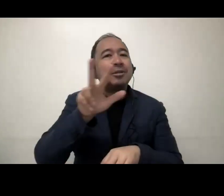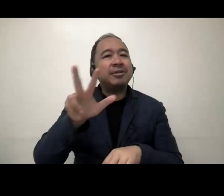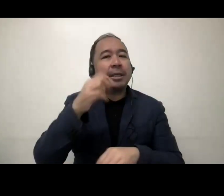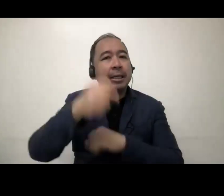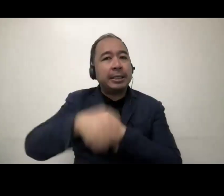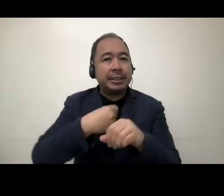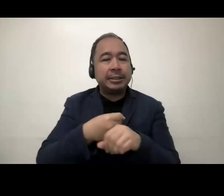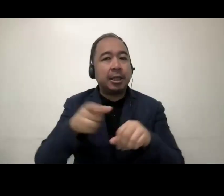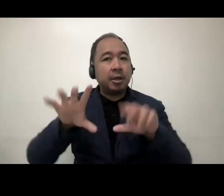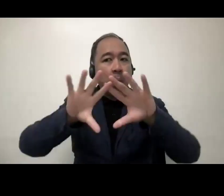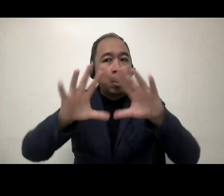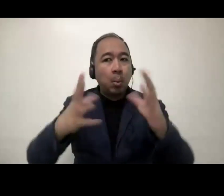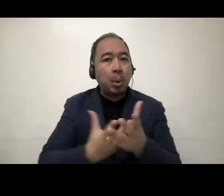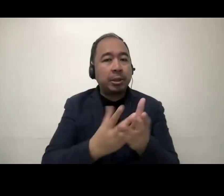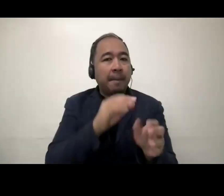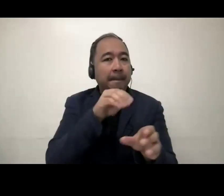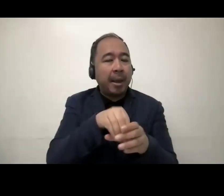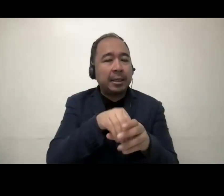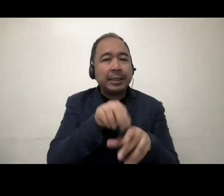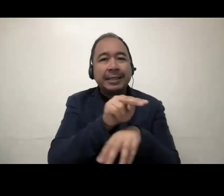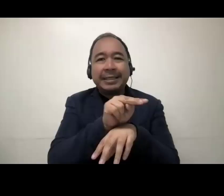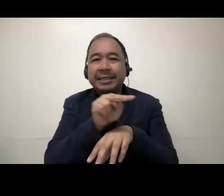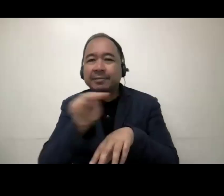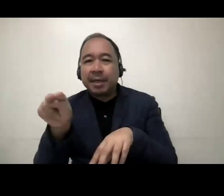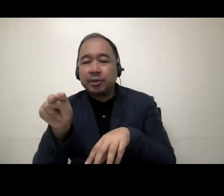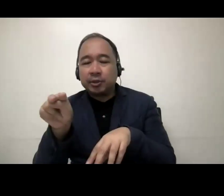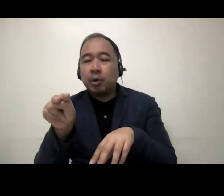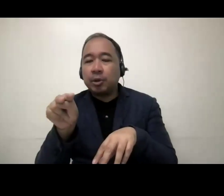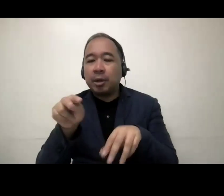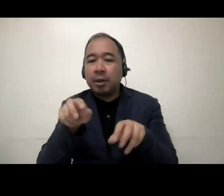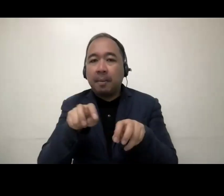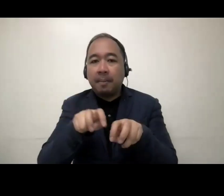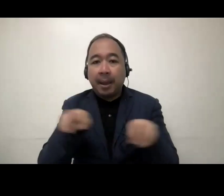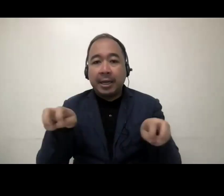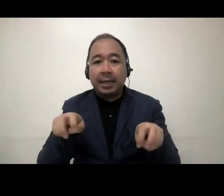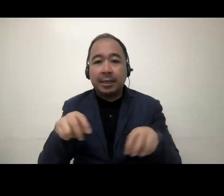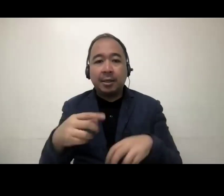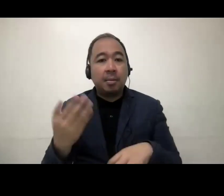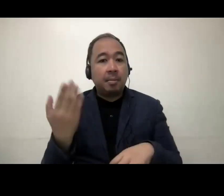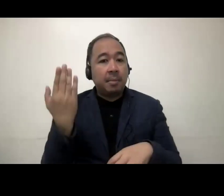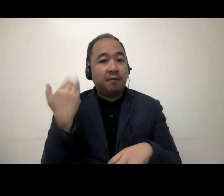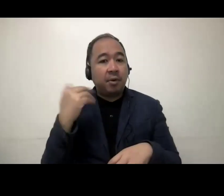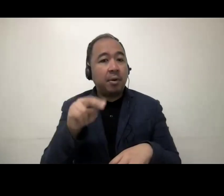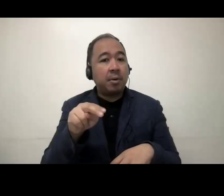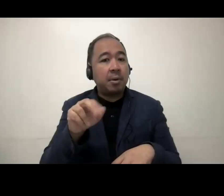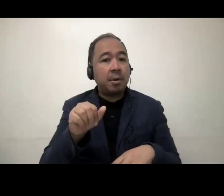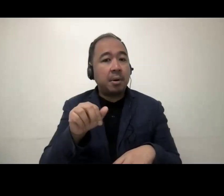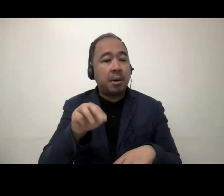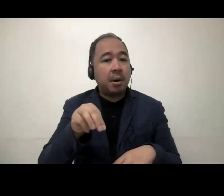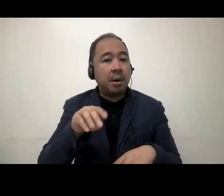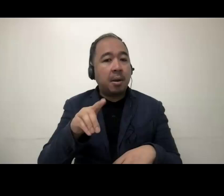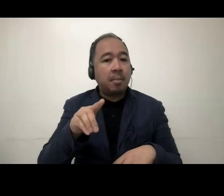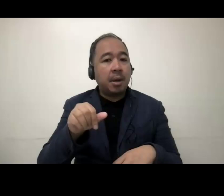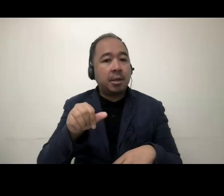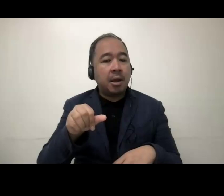Inspection Panel, and that came out of the protests over the Narmada Dam in India, which led the World Bank to think about what it needed to